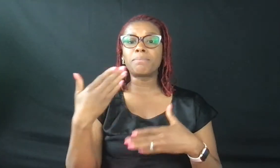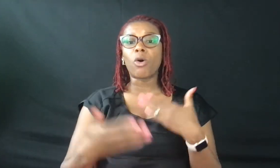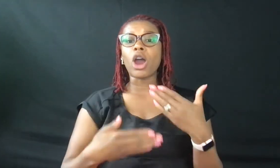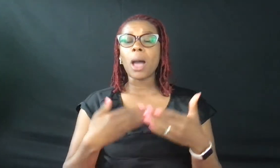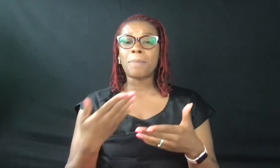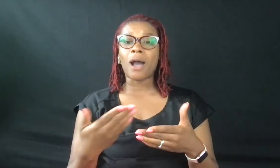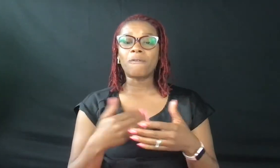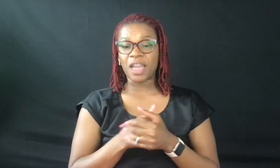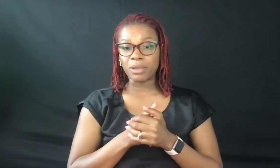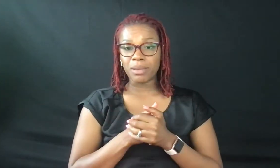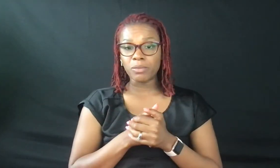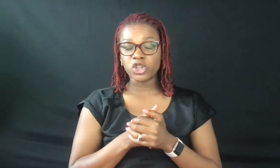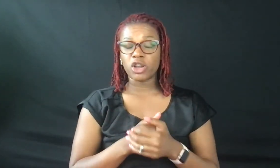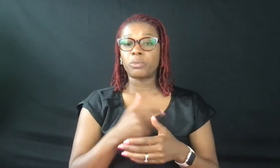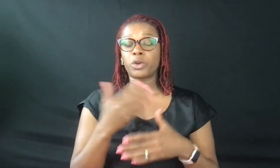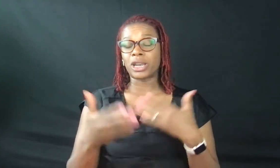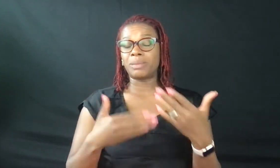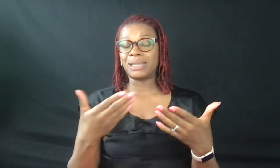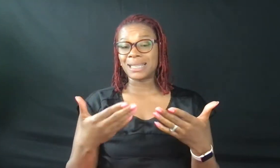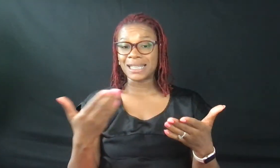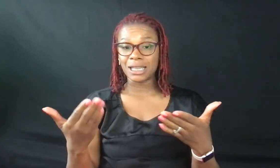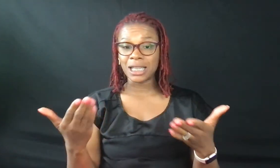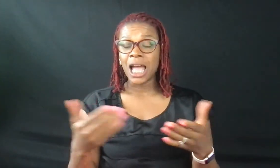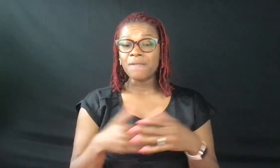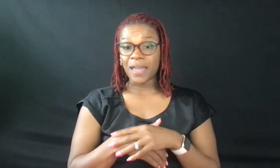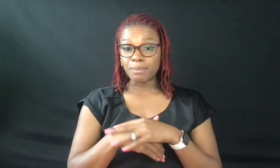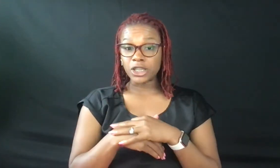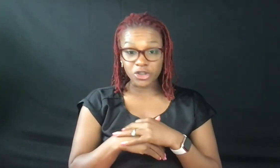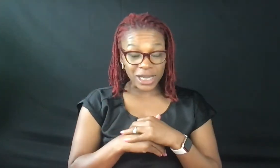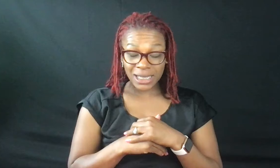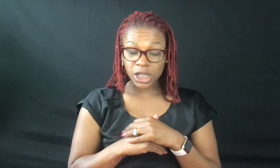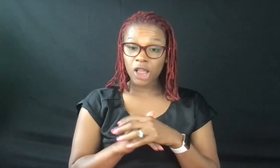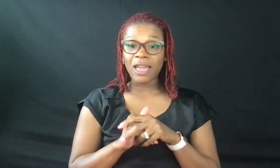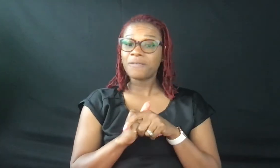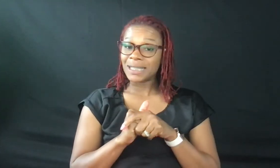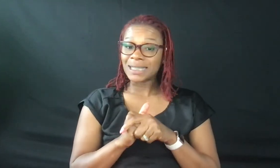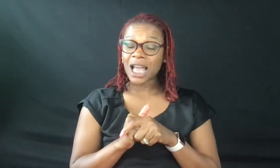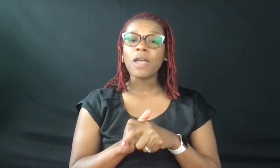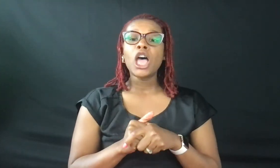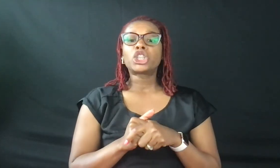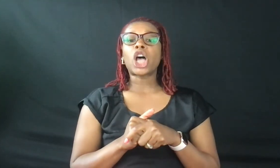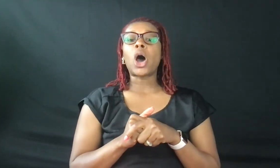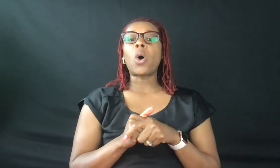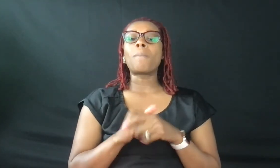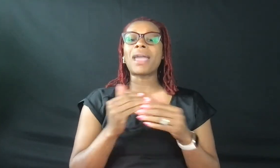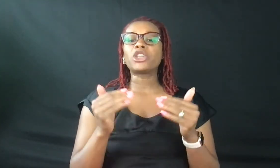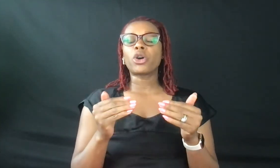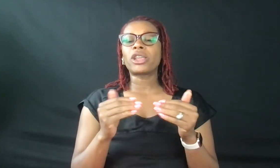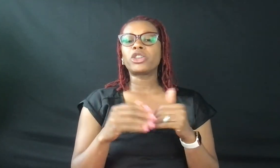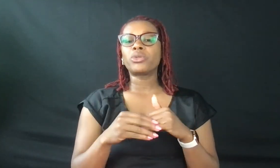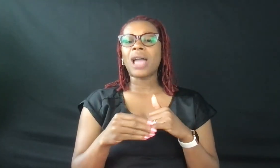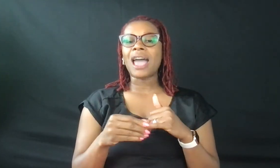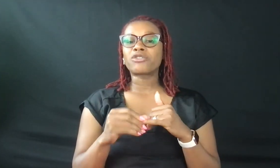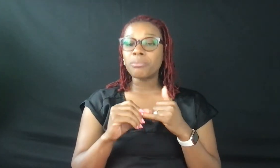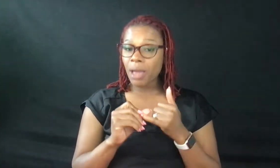more about family members, and we're going to be discussing family trees and all that fun stuff. So make sure that you guys remember,